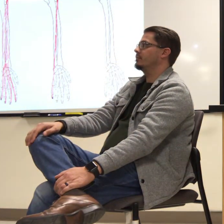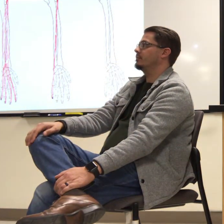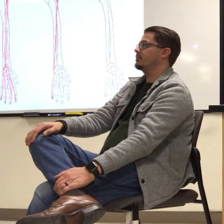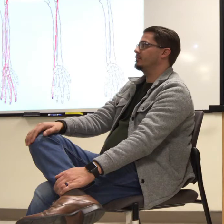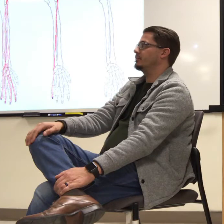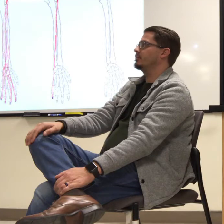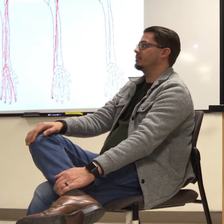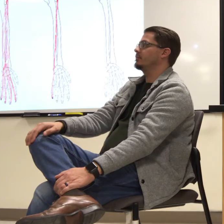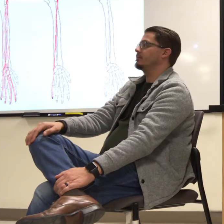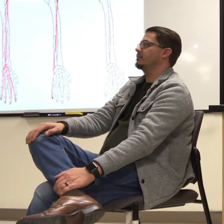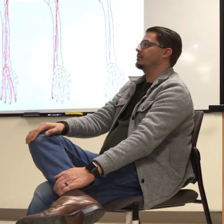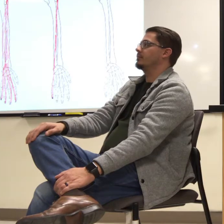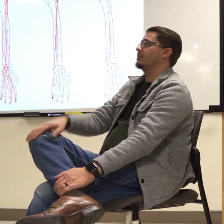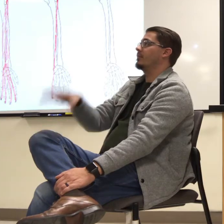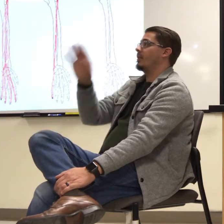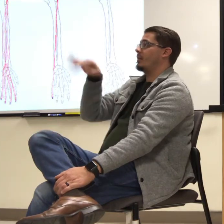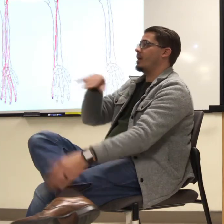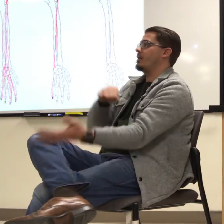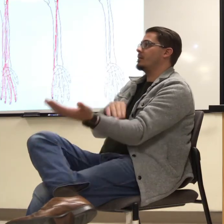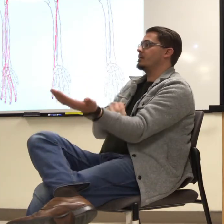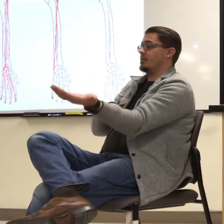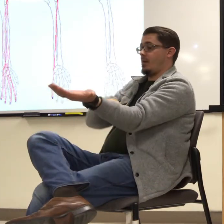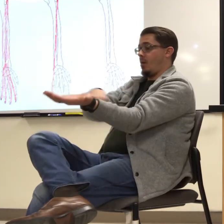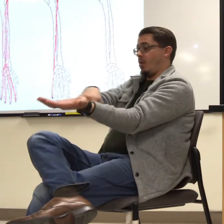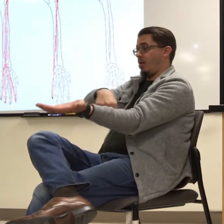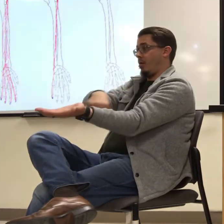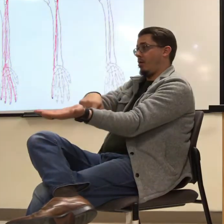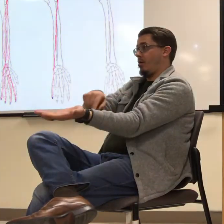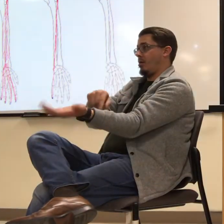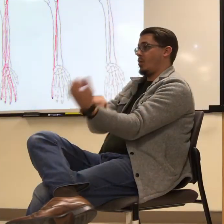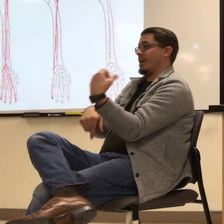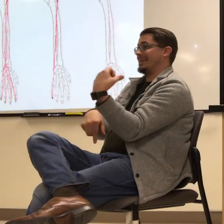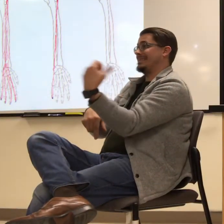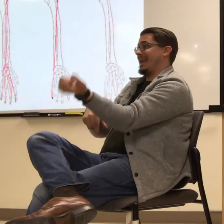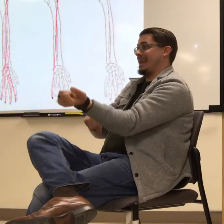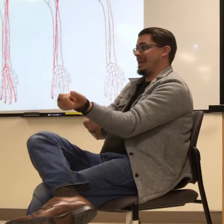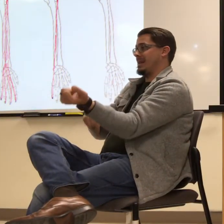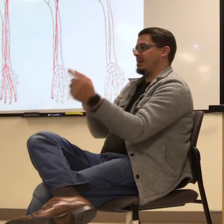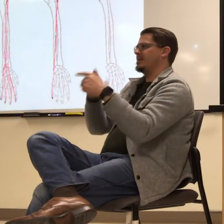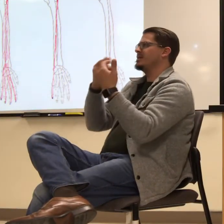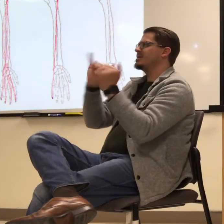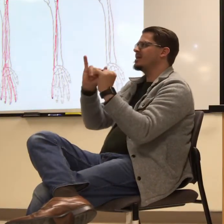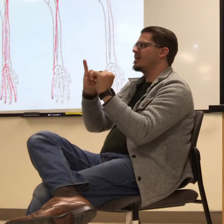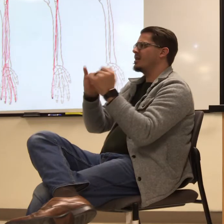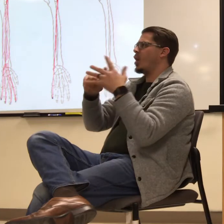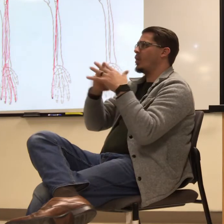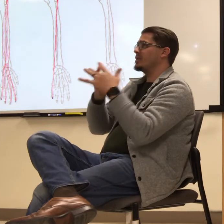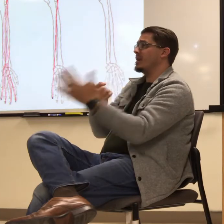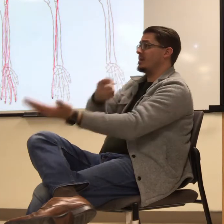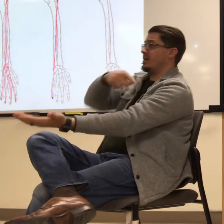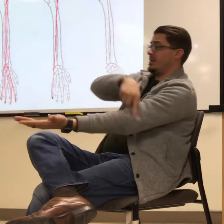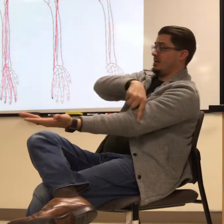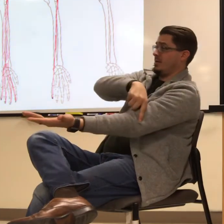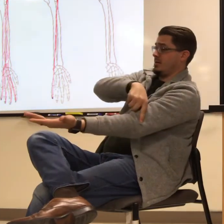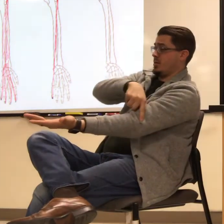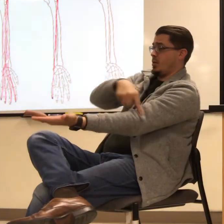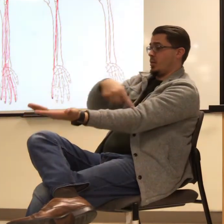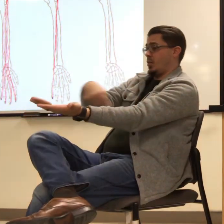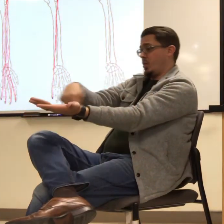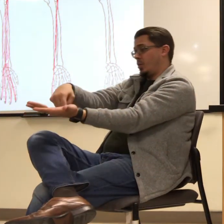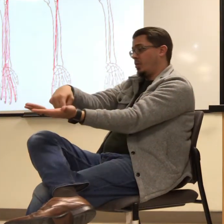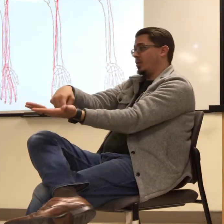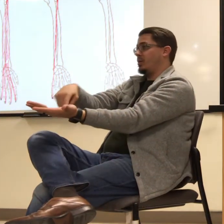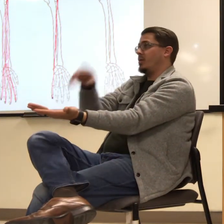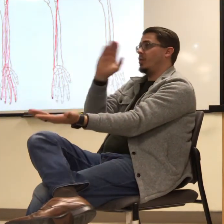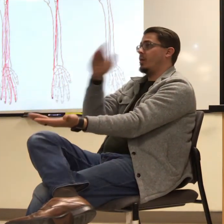Now the extensor carpi ulnaris, it's on the ulnar side, it extends the wrist, but it still originates lateral epicondyle, so I'll put what I